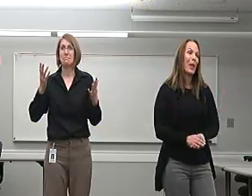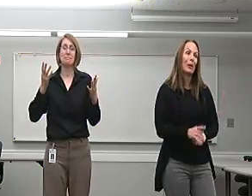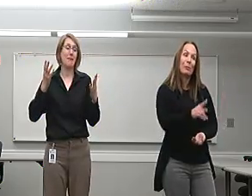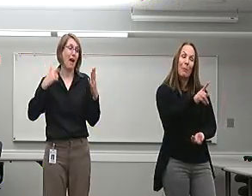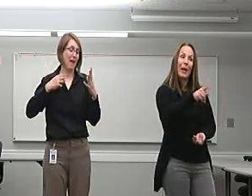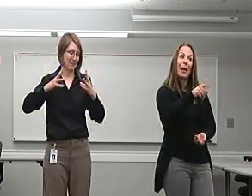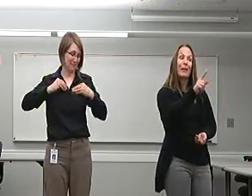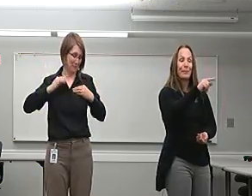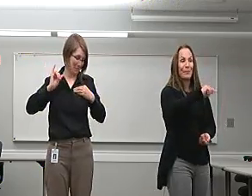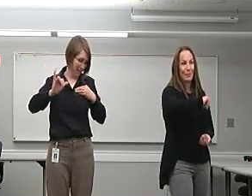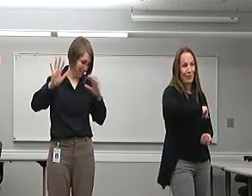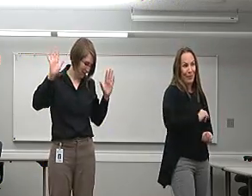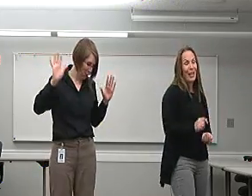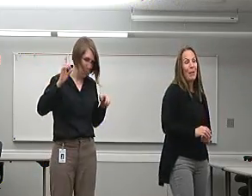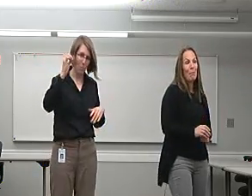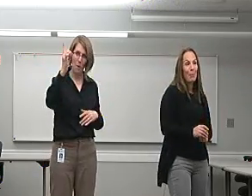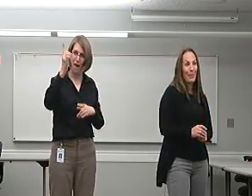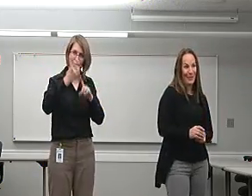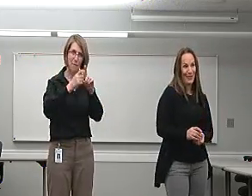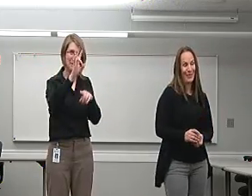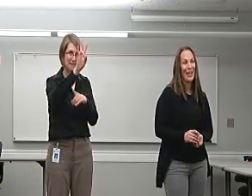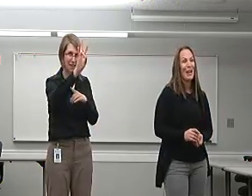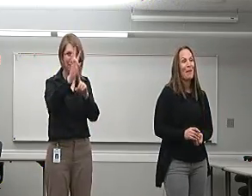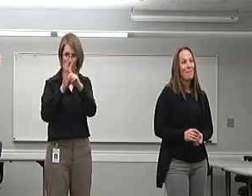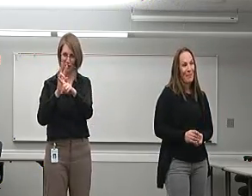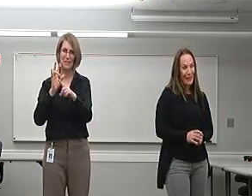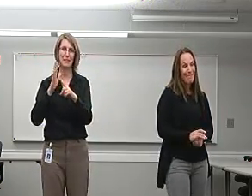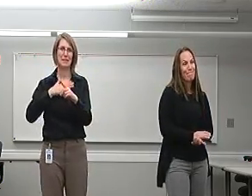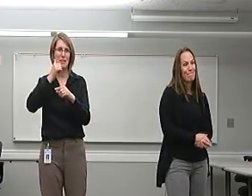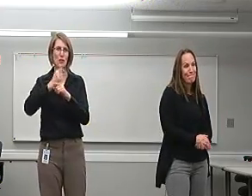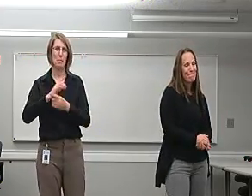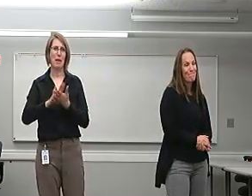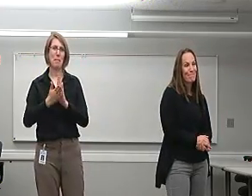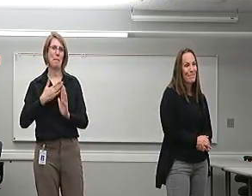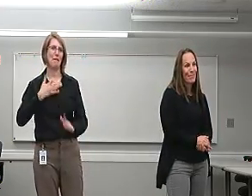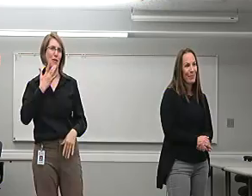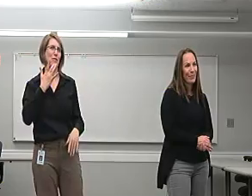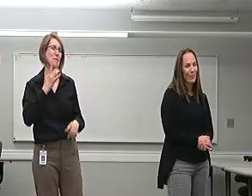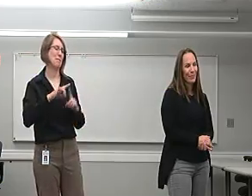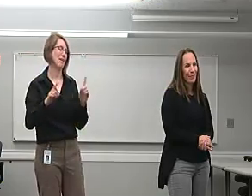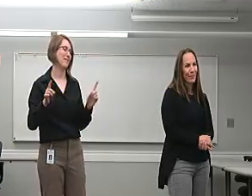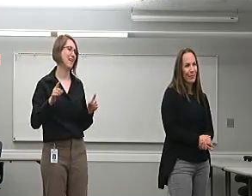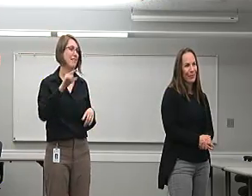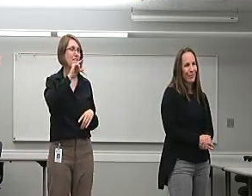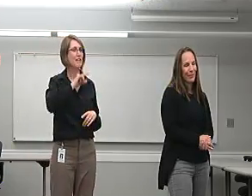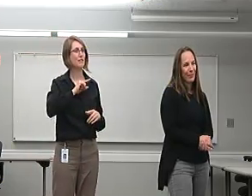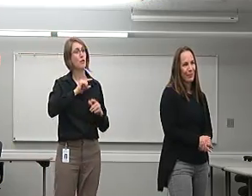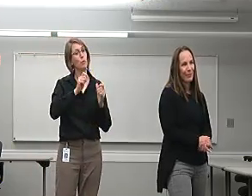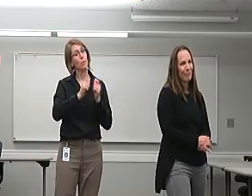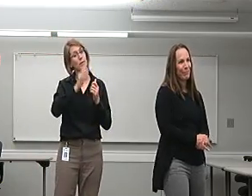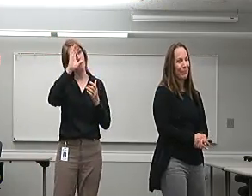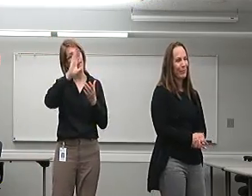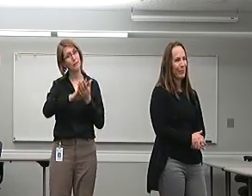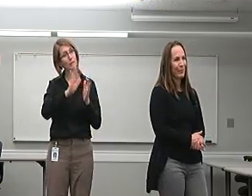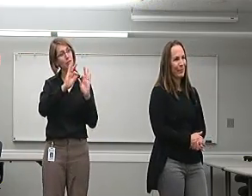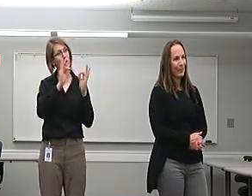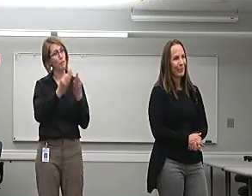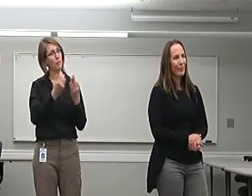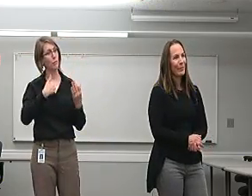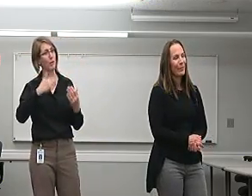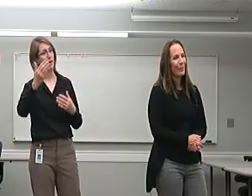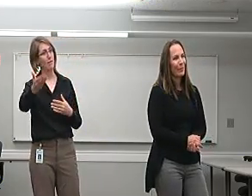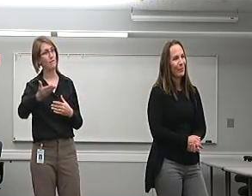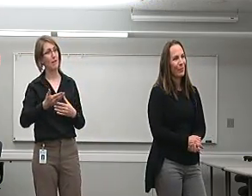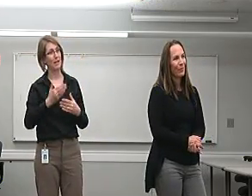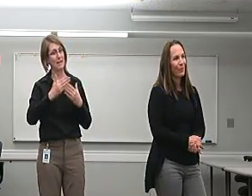one of 7. You are my new favorite. Yeah. But at Thanksgiving with my husband's family, we invited our neighbors over, and she